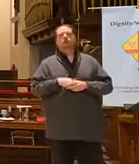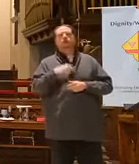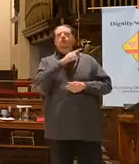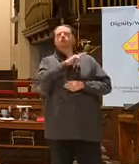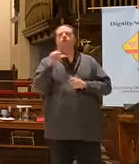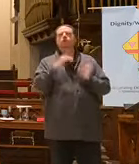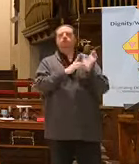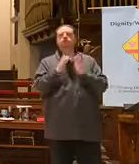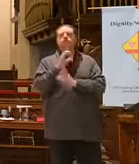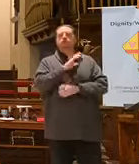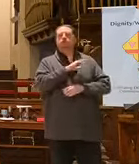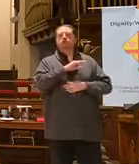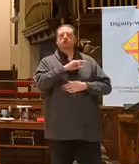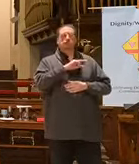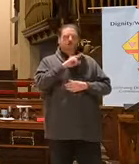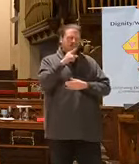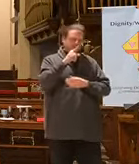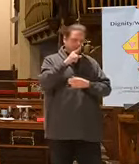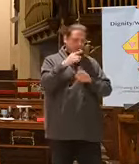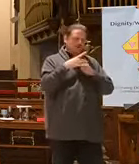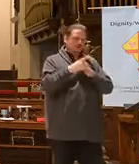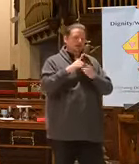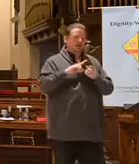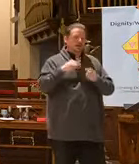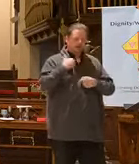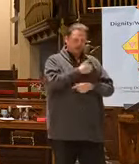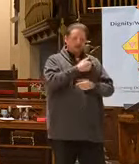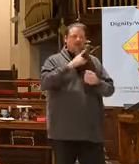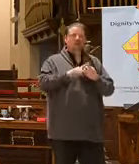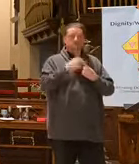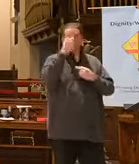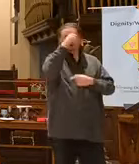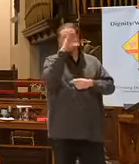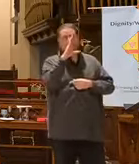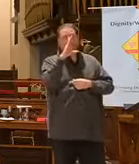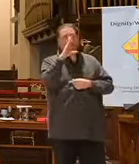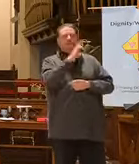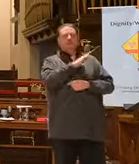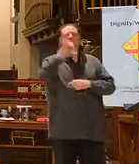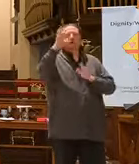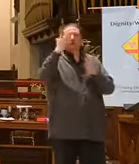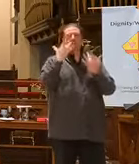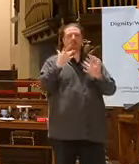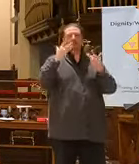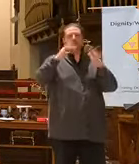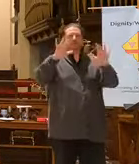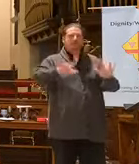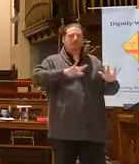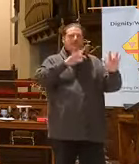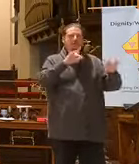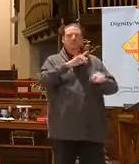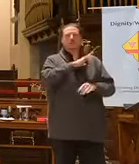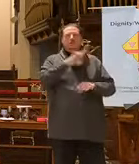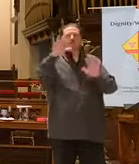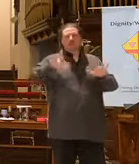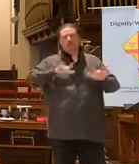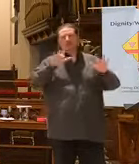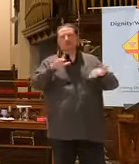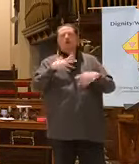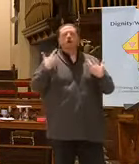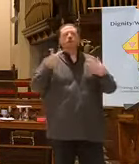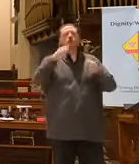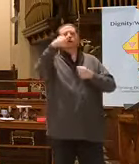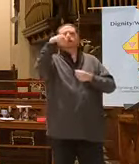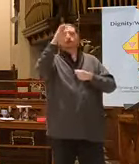Lord Jesus, you bring us back to God. Lord, have mercy. Lord, have mercy. May